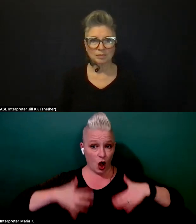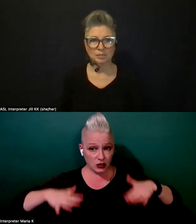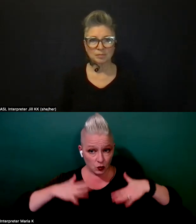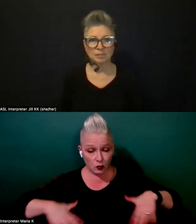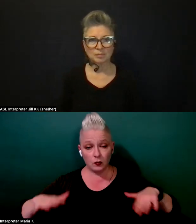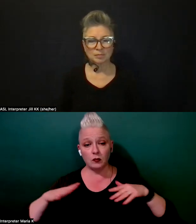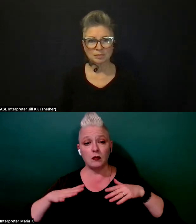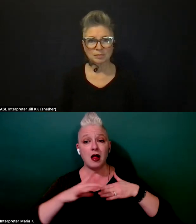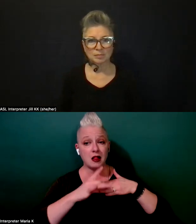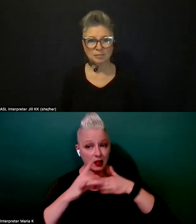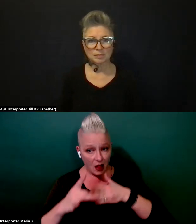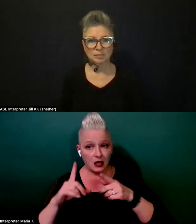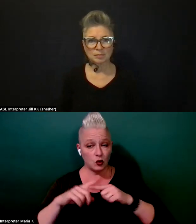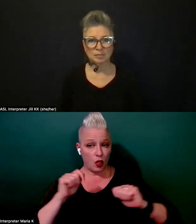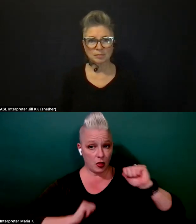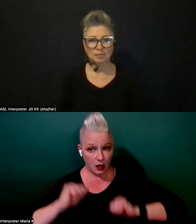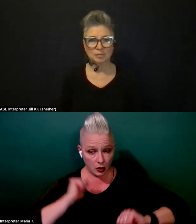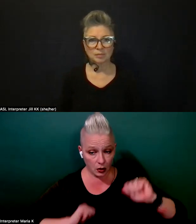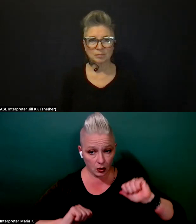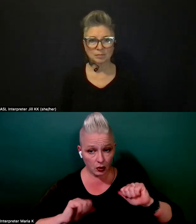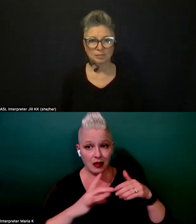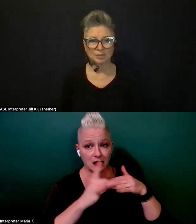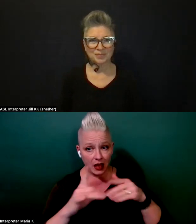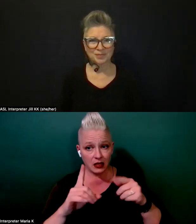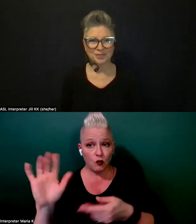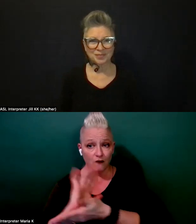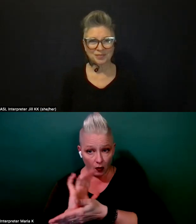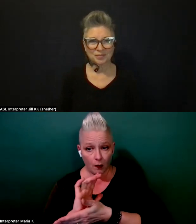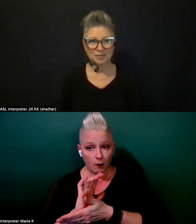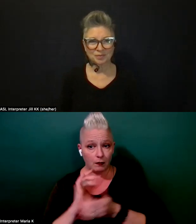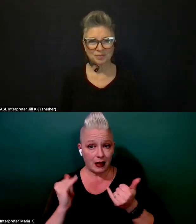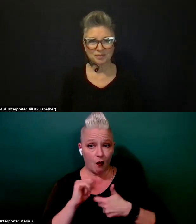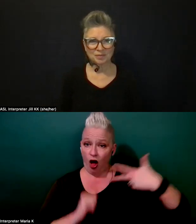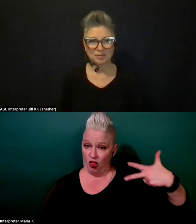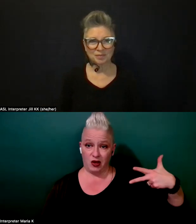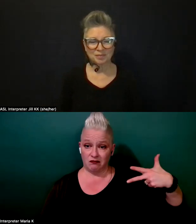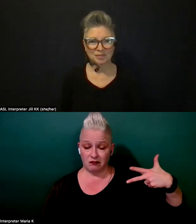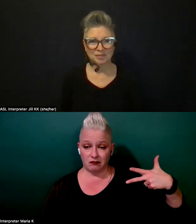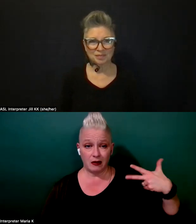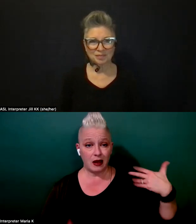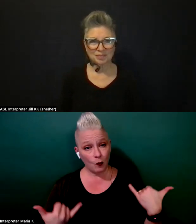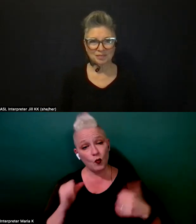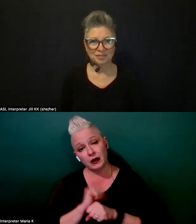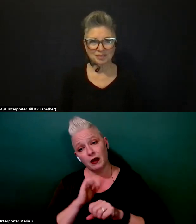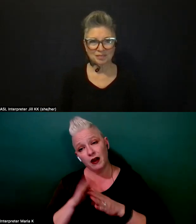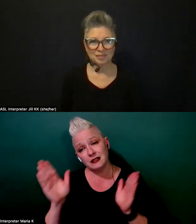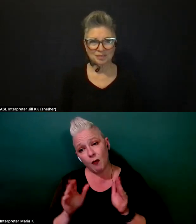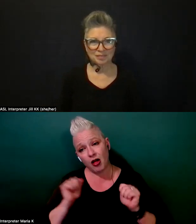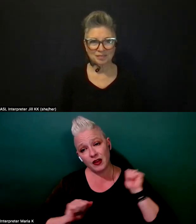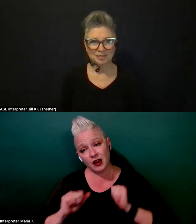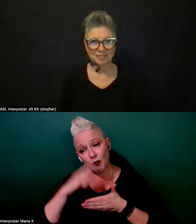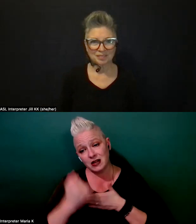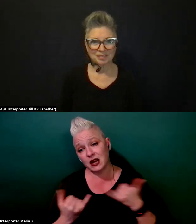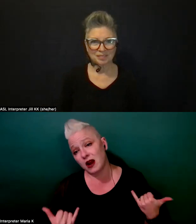to theater and then into film, and now I do all three. I'm actually working on a little theater project right